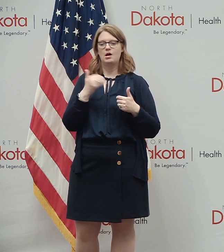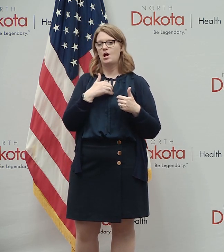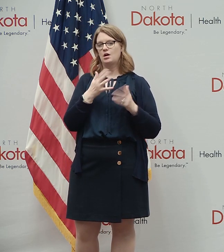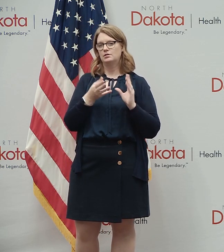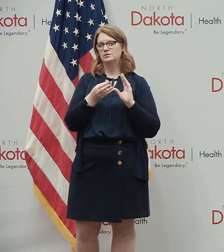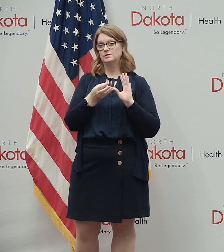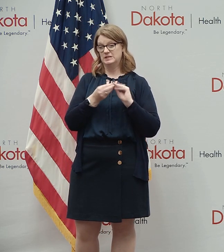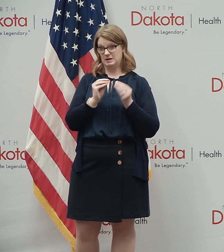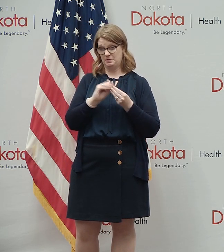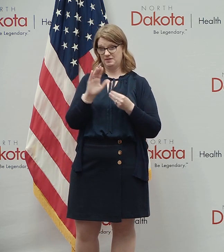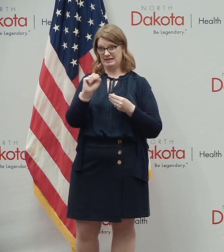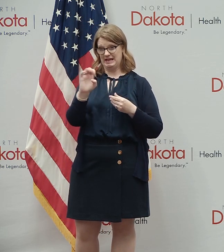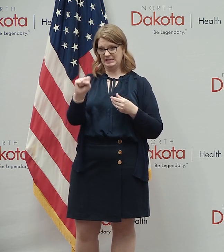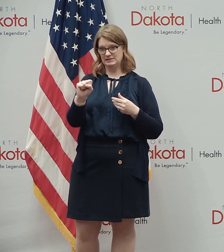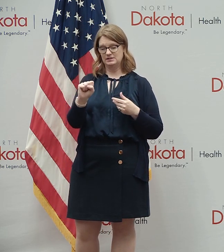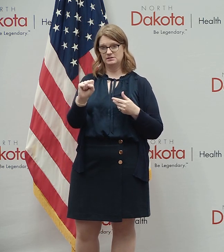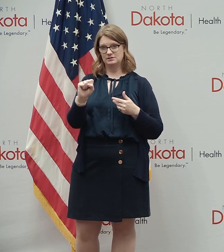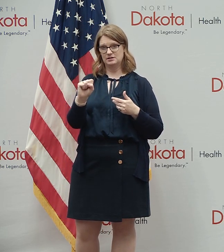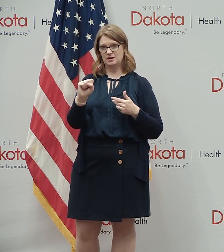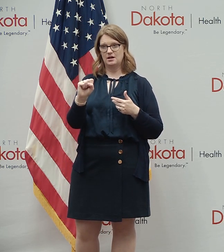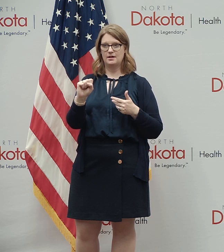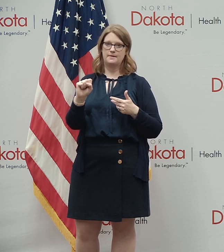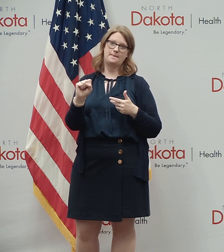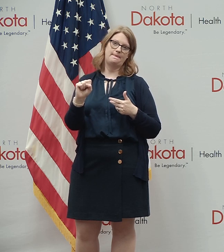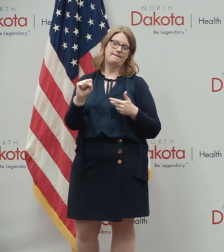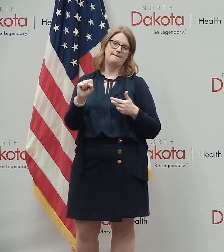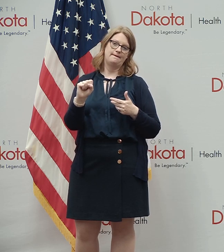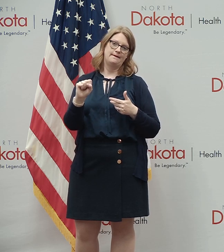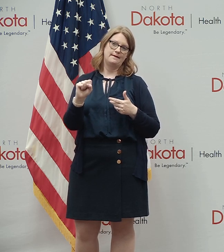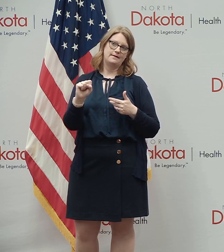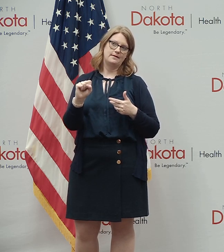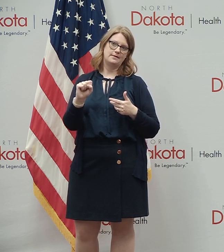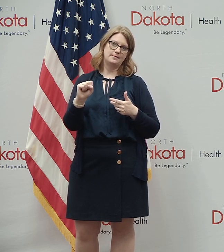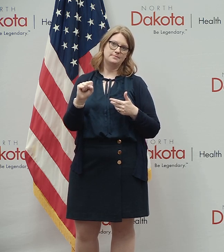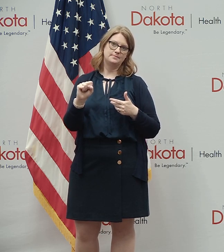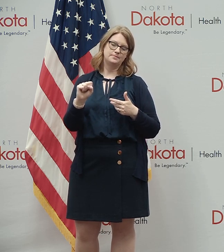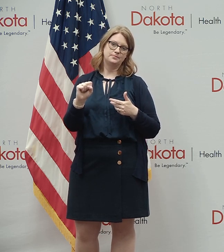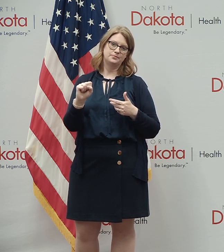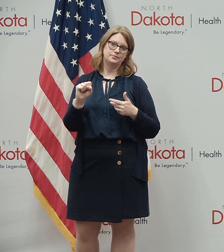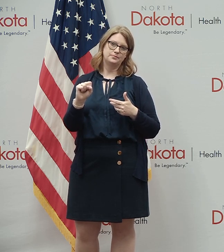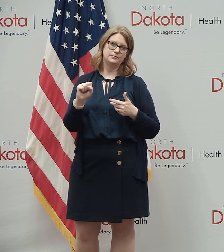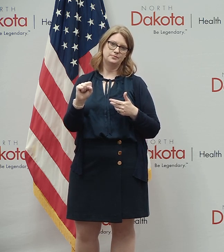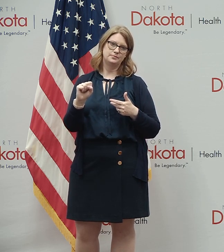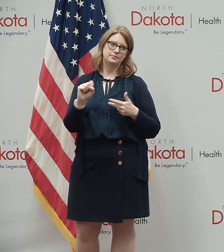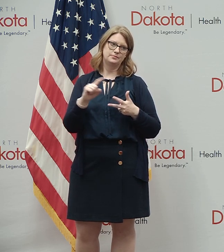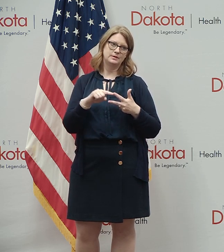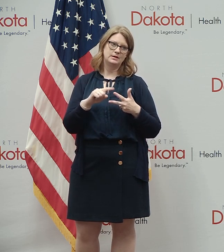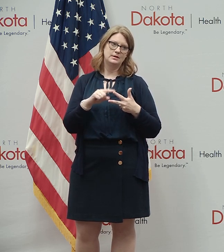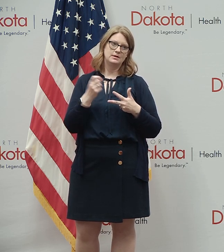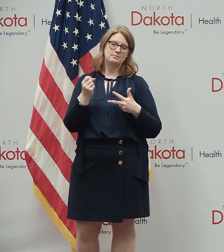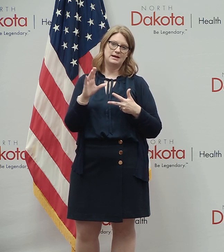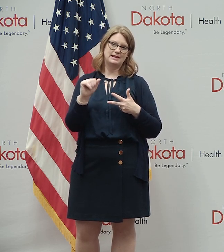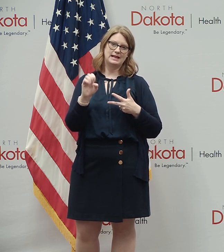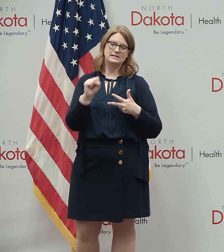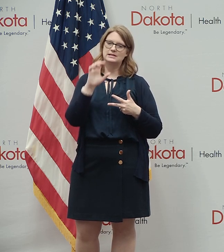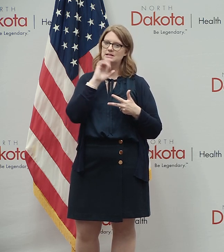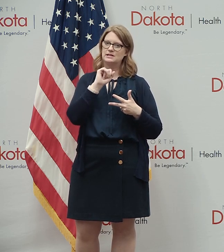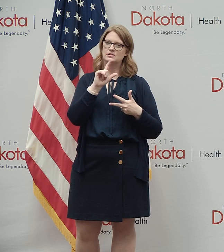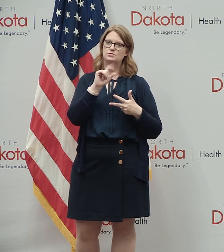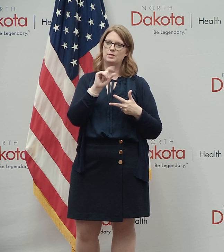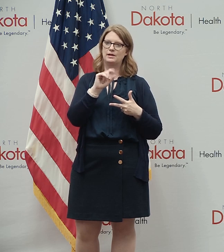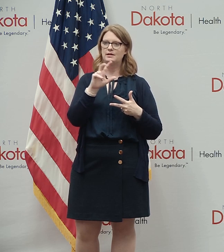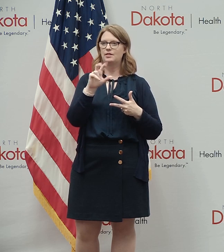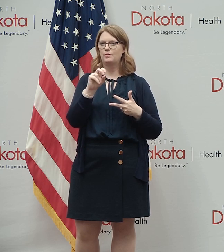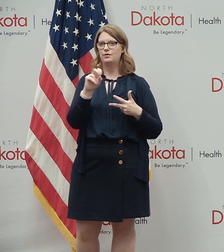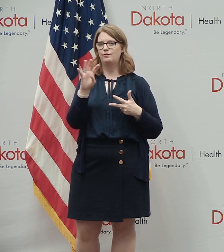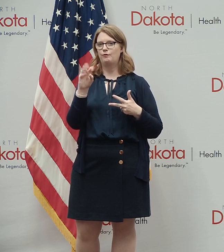the vast number of our cases, it tracks a little bit with population, but a lot of the cases were people in their 20s and 30s and 30s to 40s, which